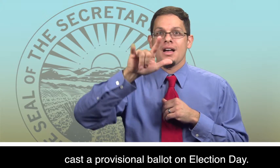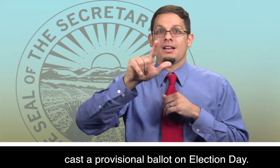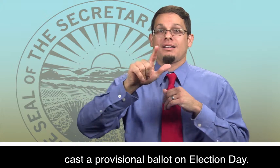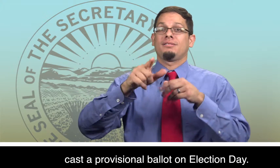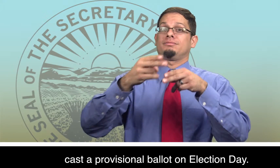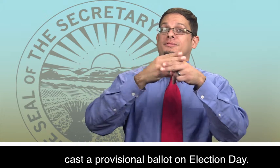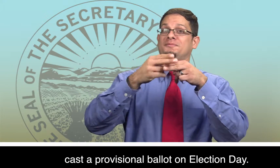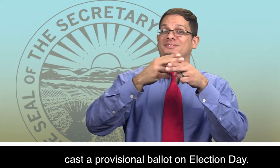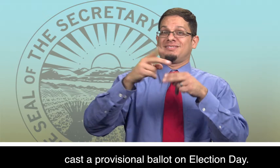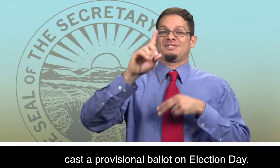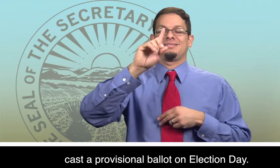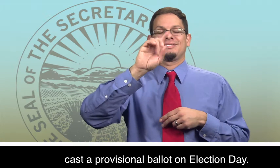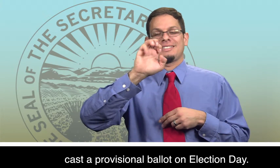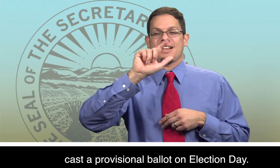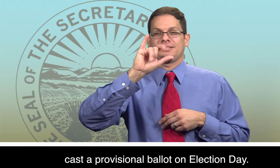provisional ballot on Election Day.